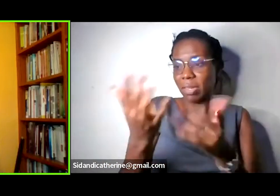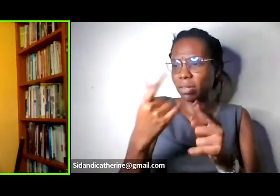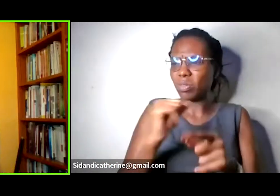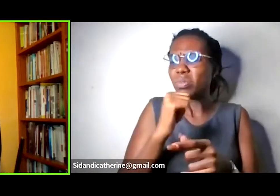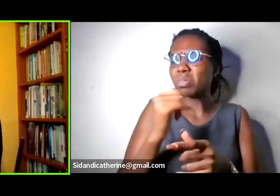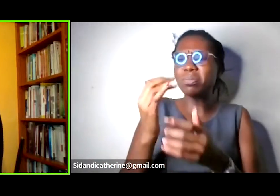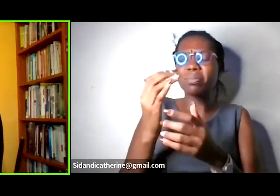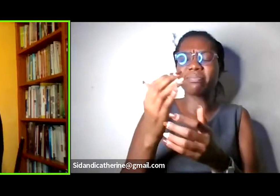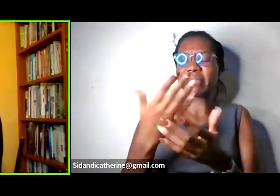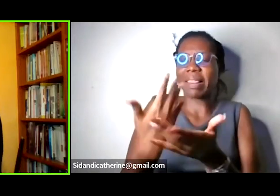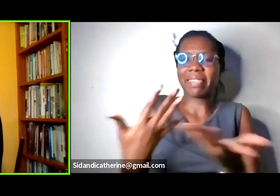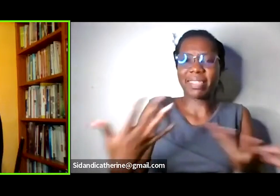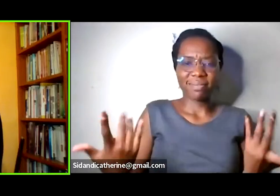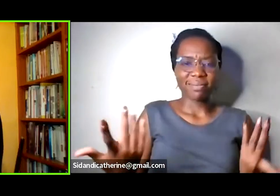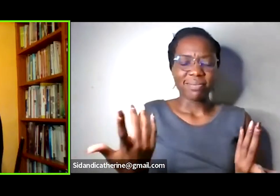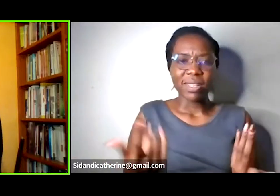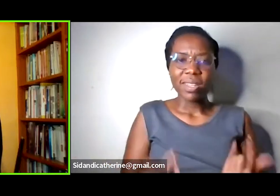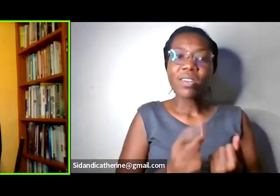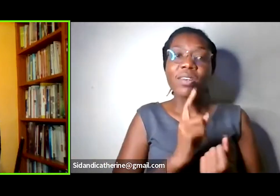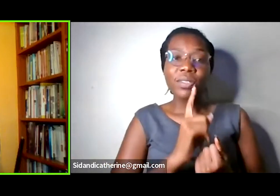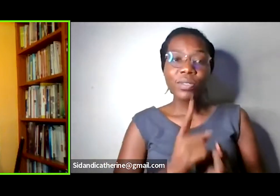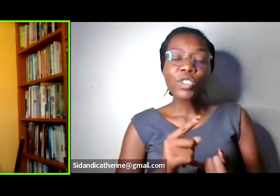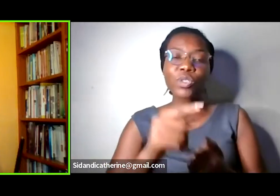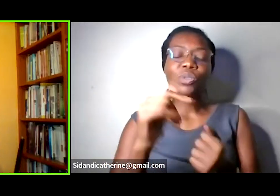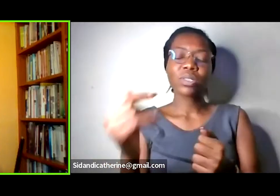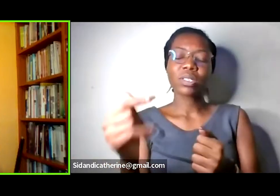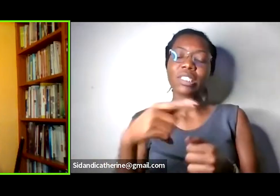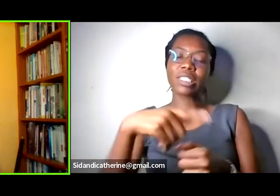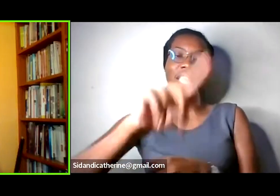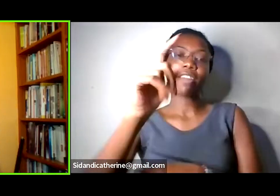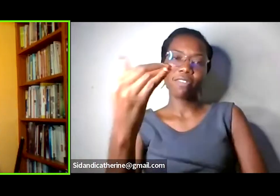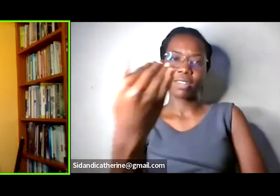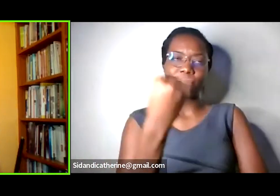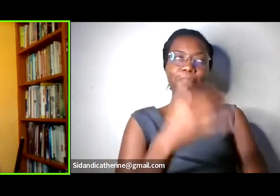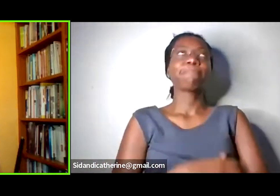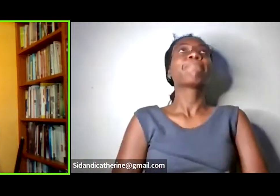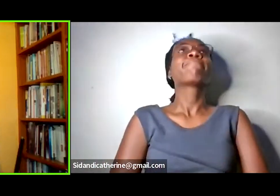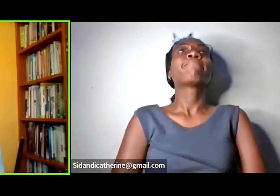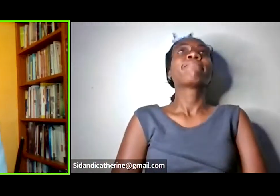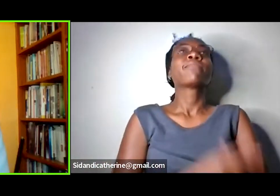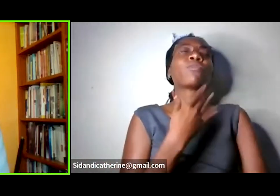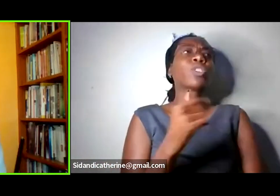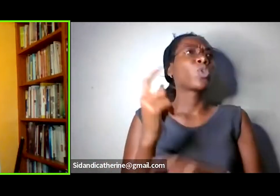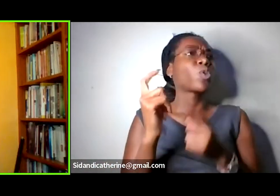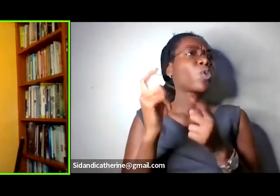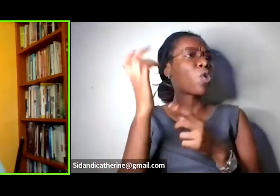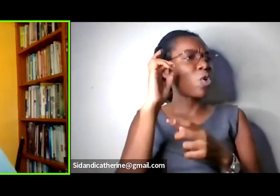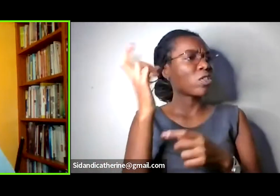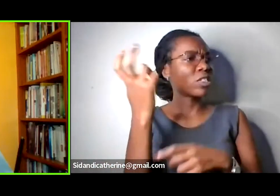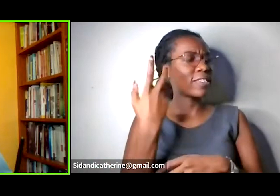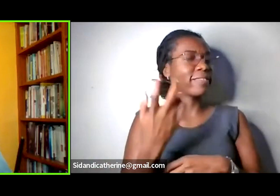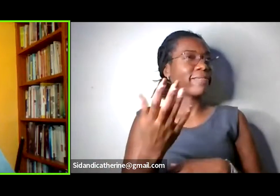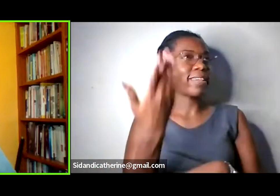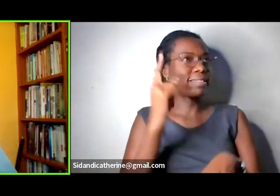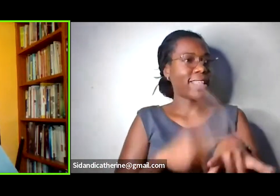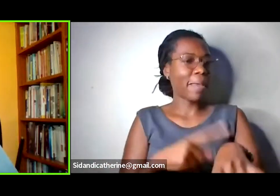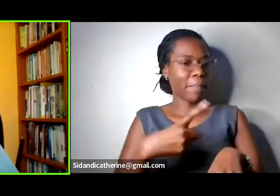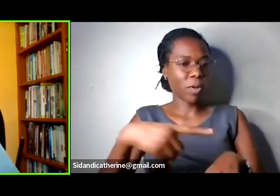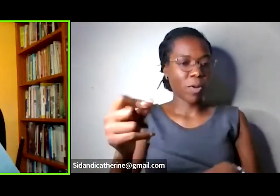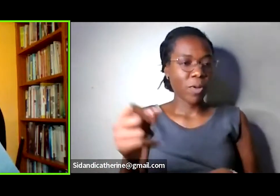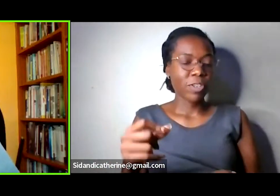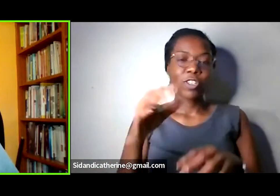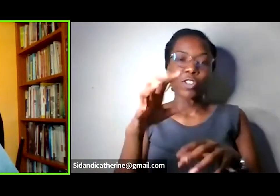will not run away in the night. You see, they want to know, are you dependable? You see, because you